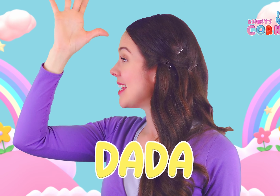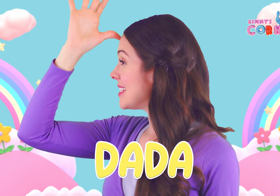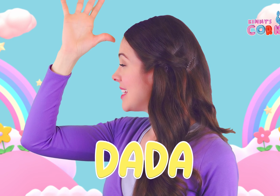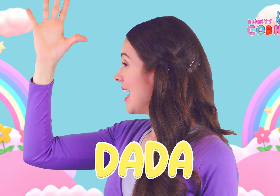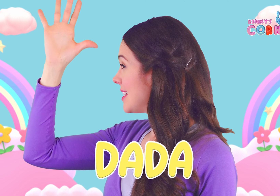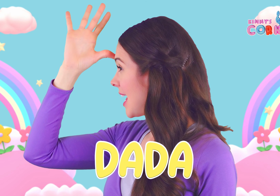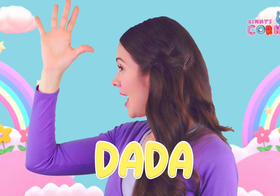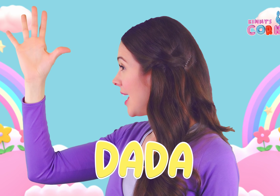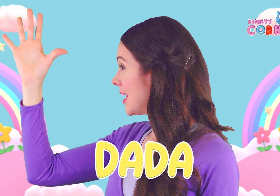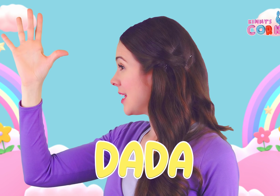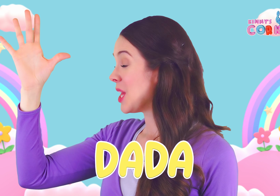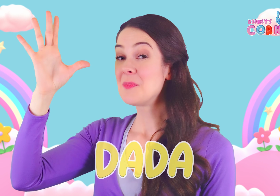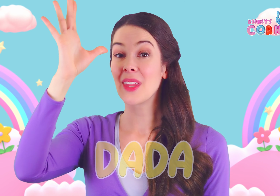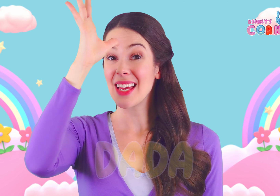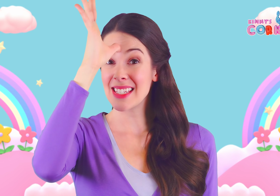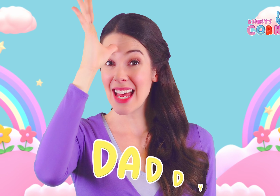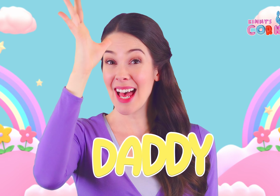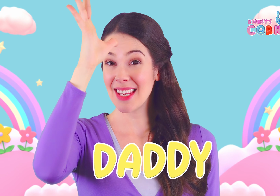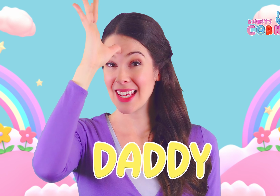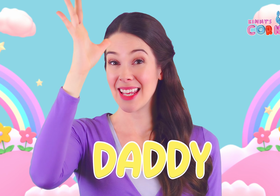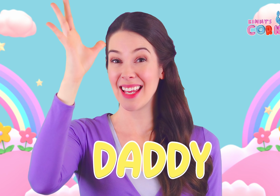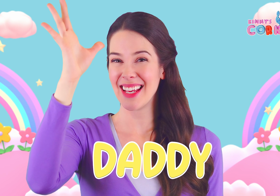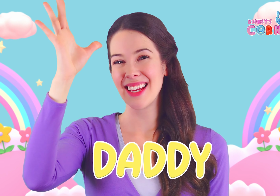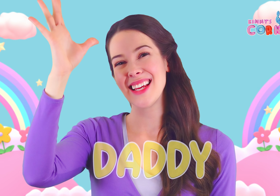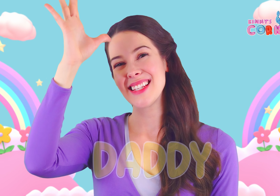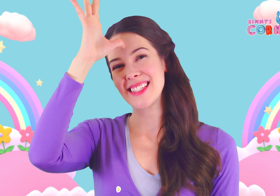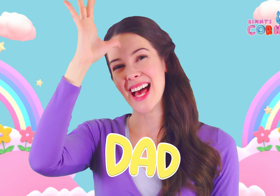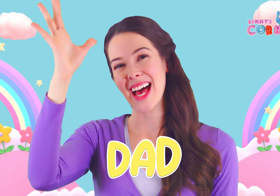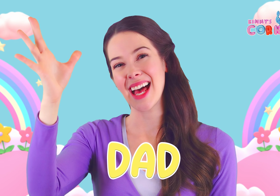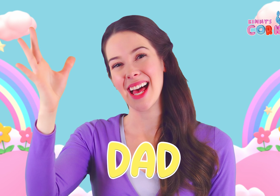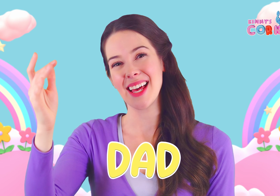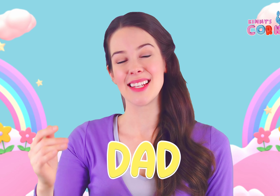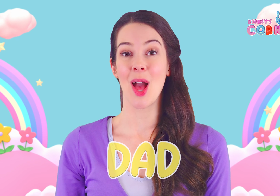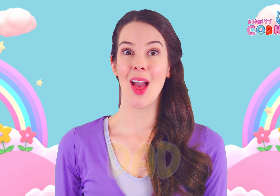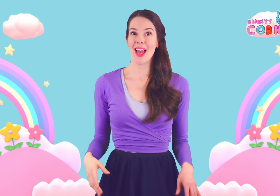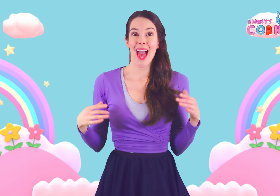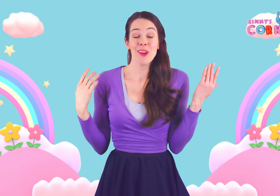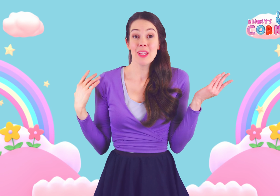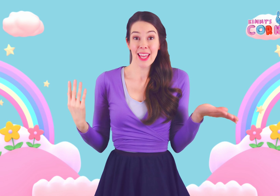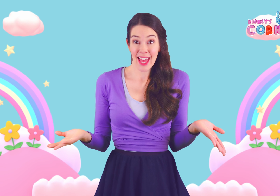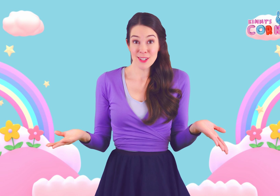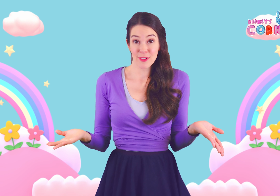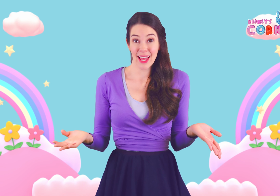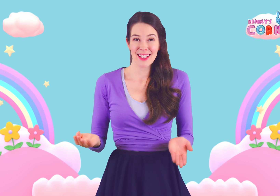Dada. Daddy. Dad. And we can't forget